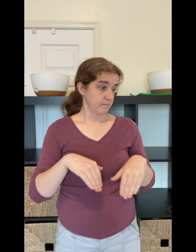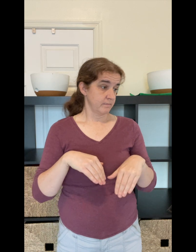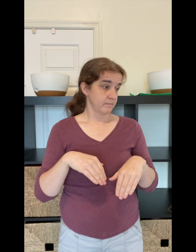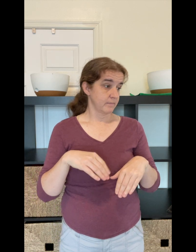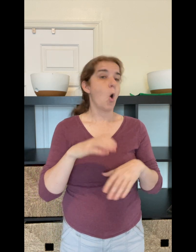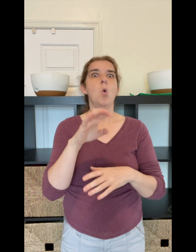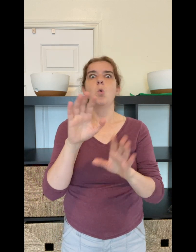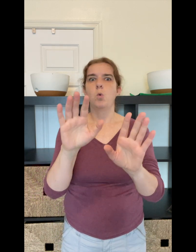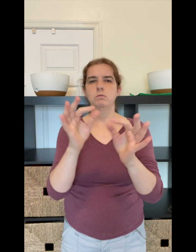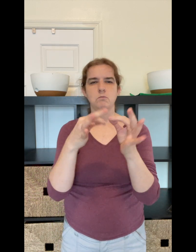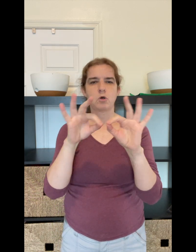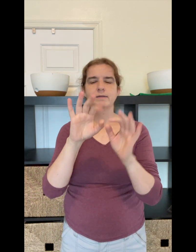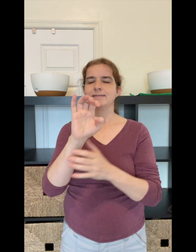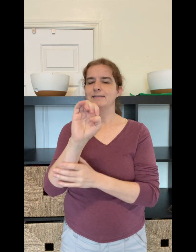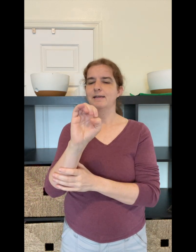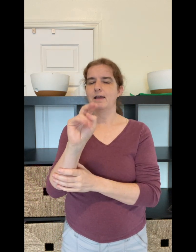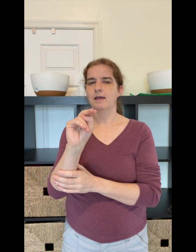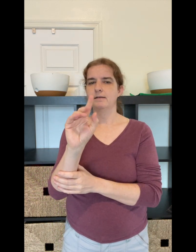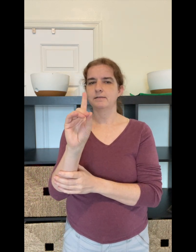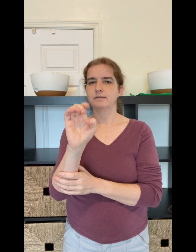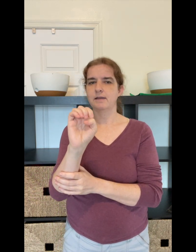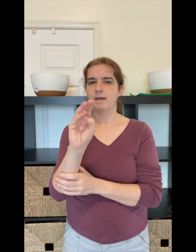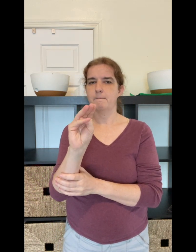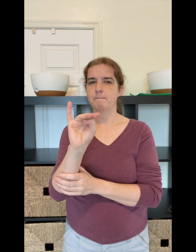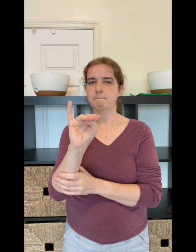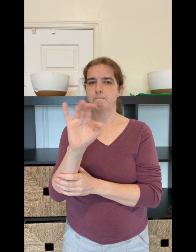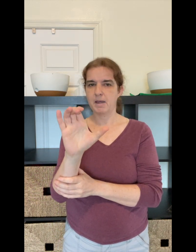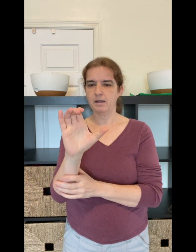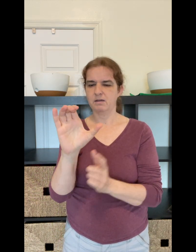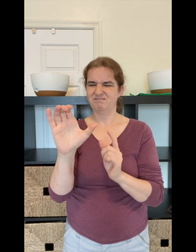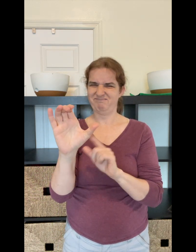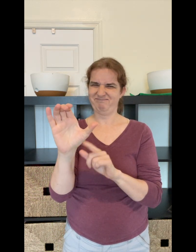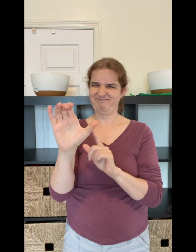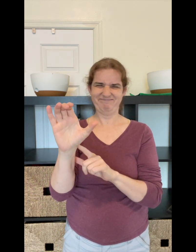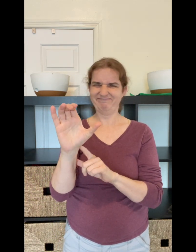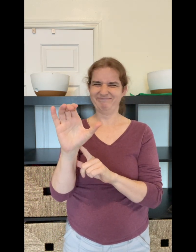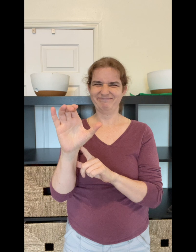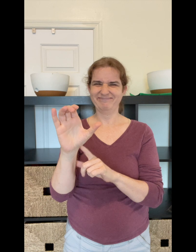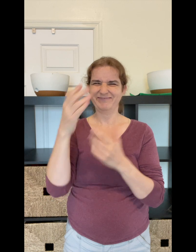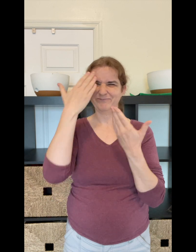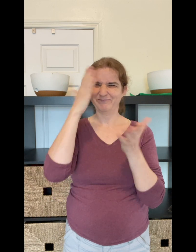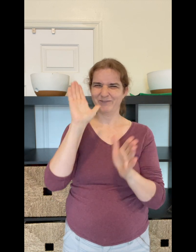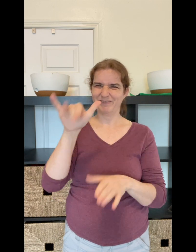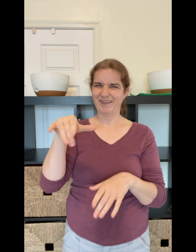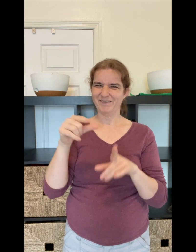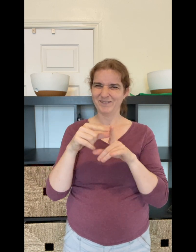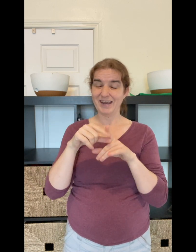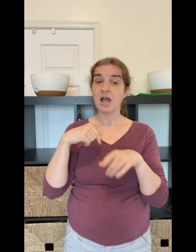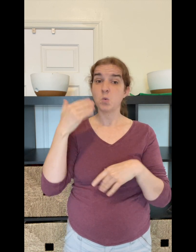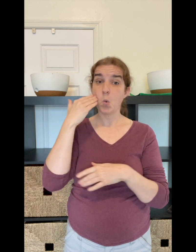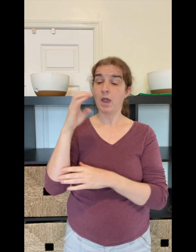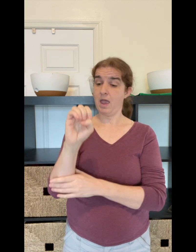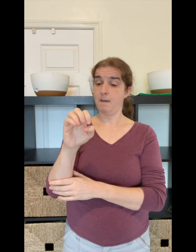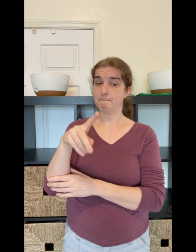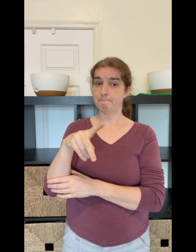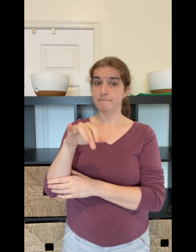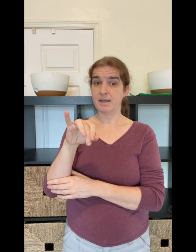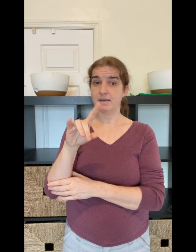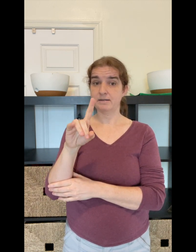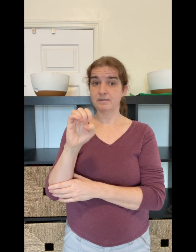All right, next term. Oh, this is an important one. Endemic. I don't know that word. I